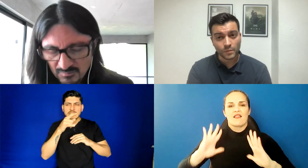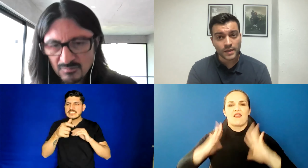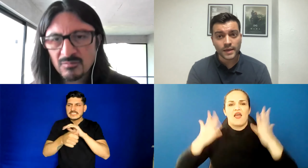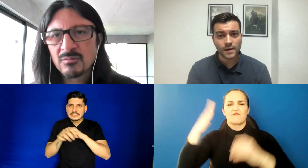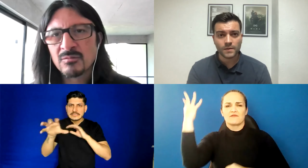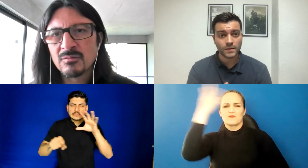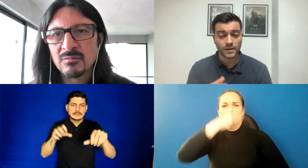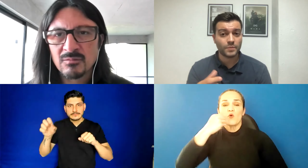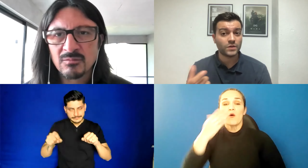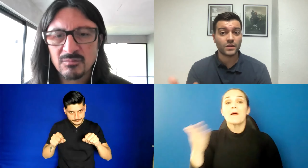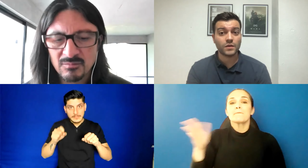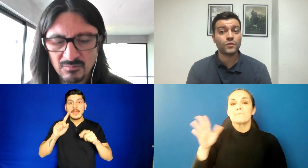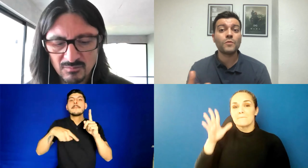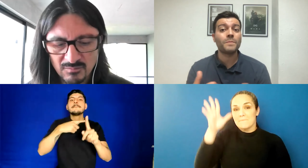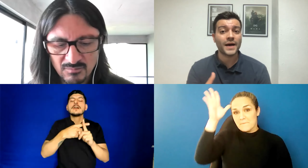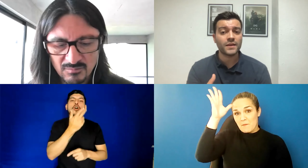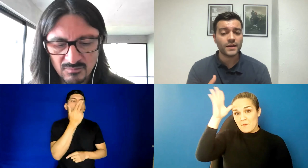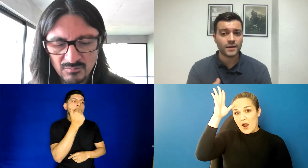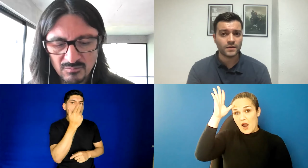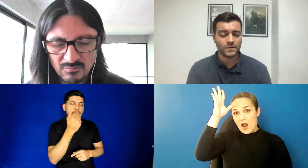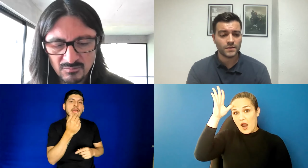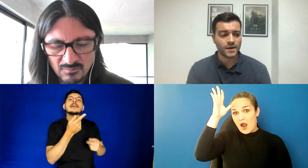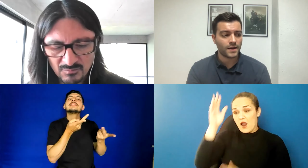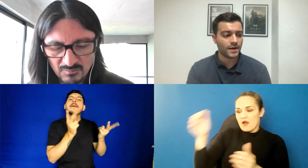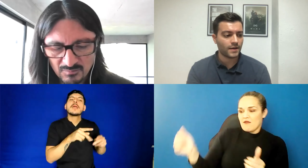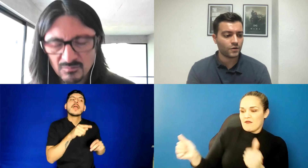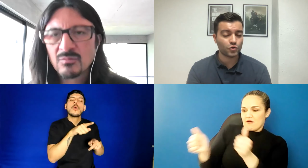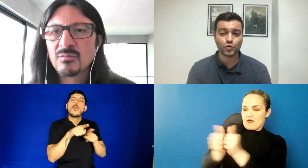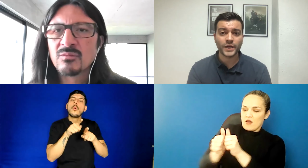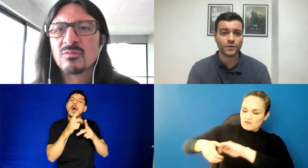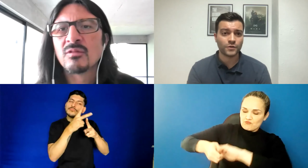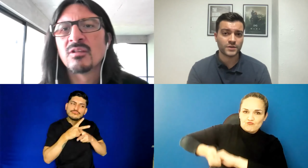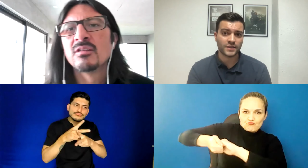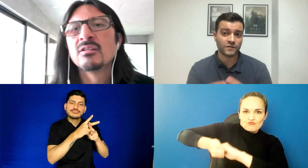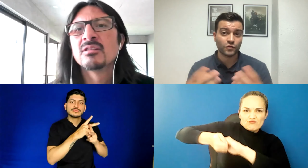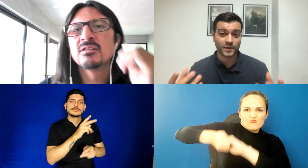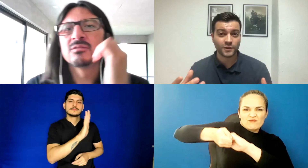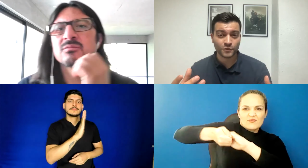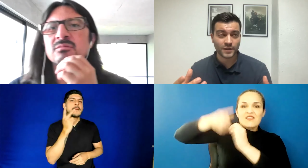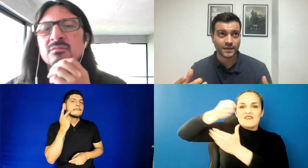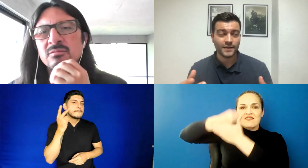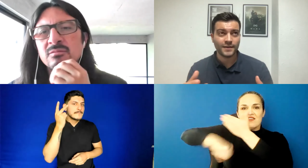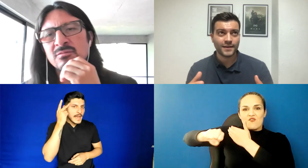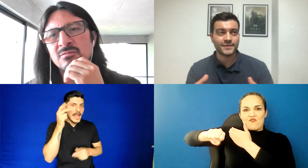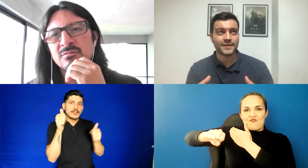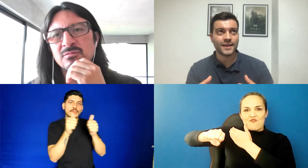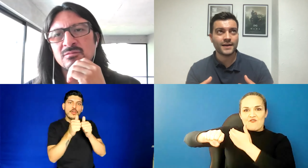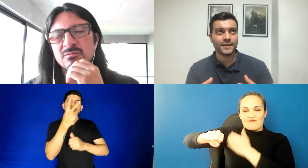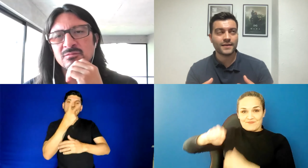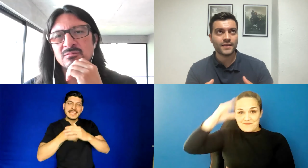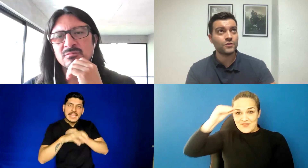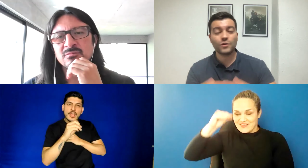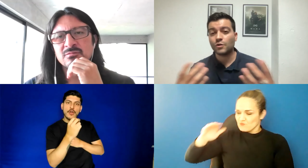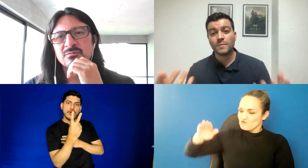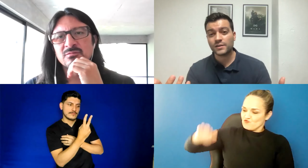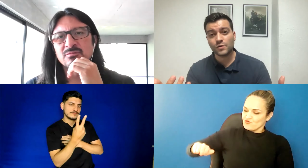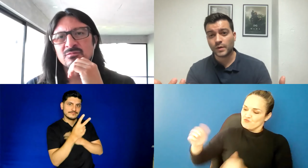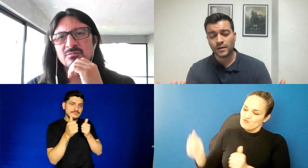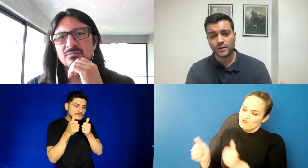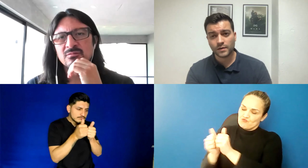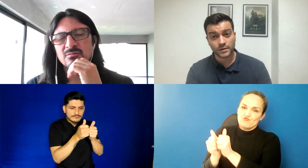the issue of concentration camps, a global Second World War, and yet he was creating